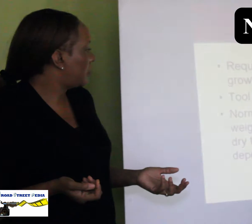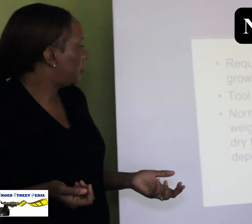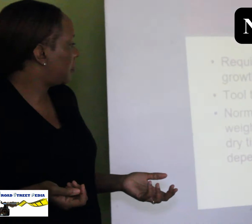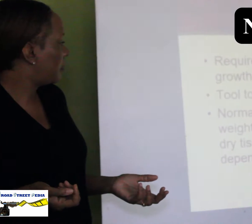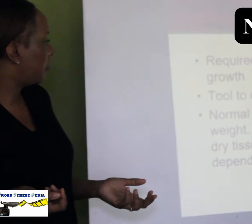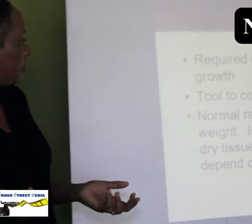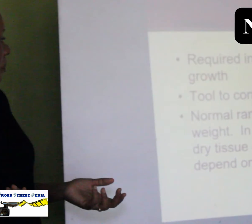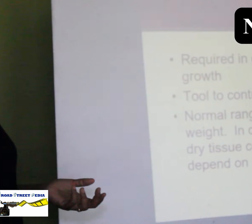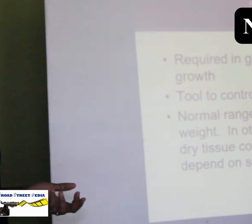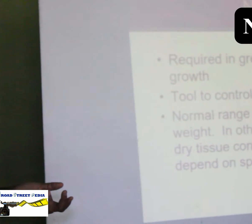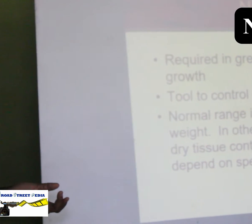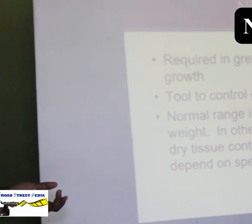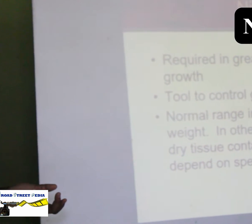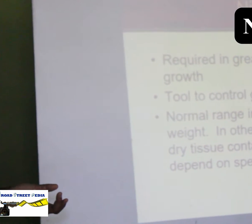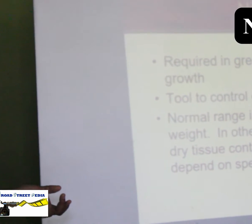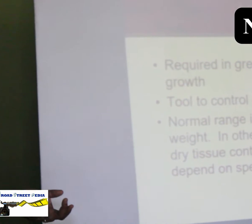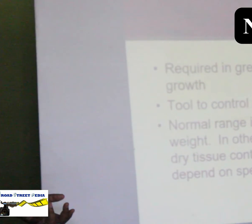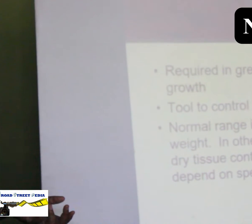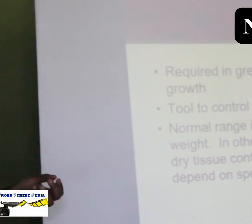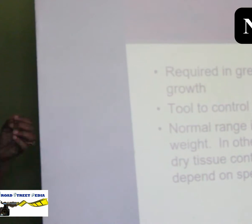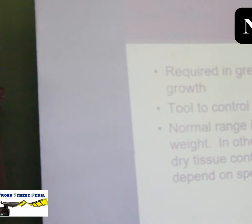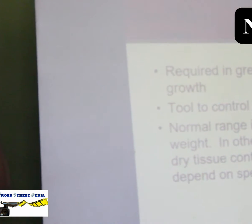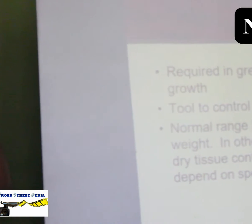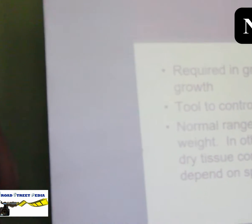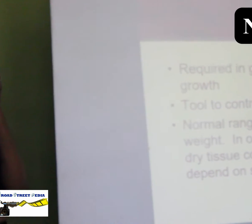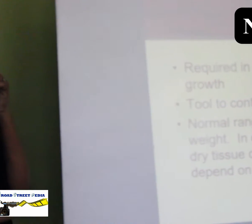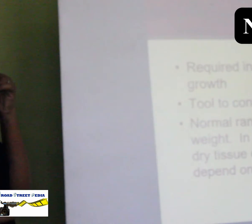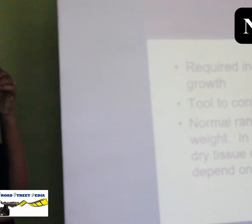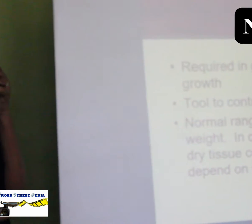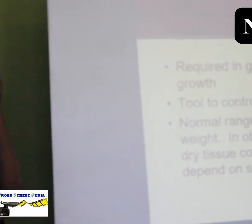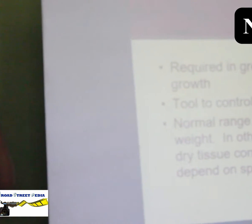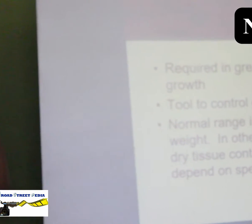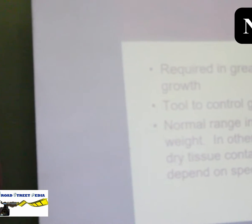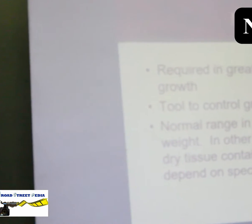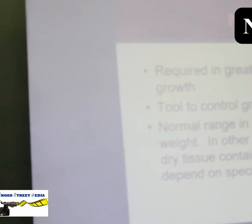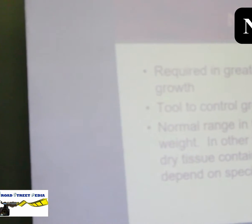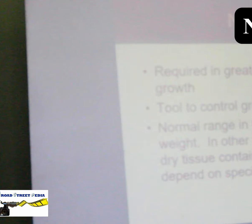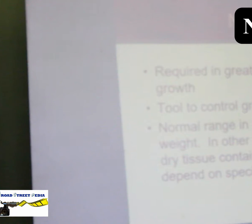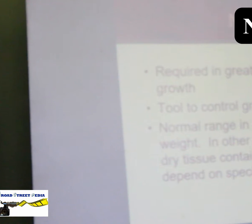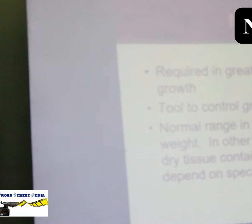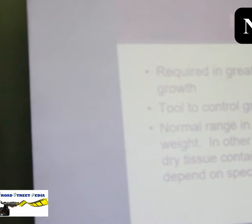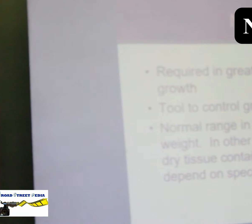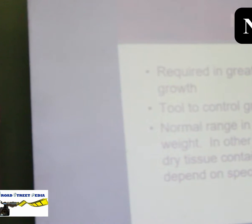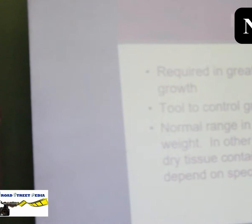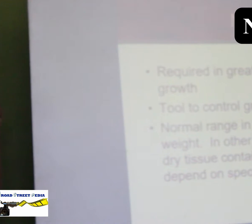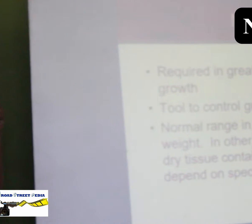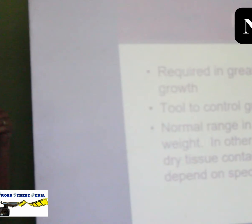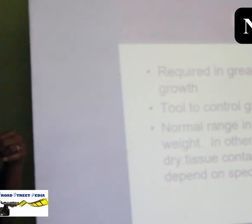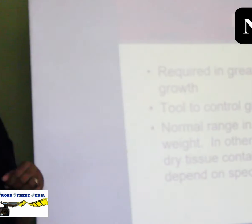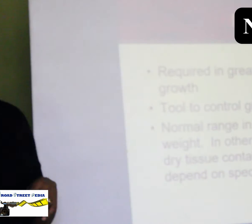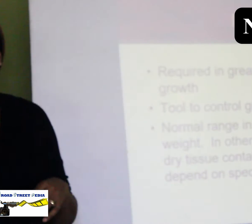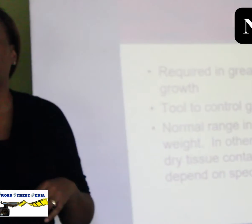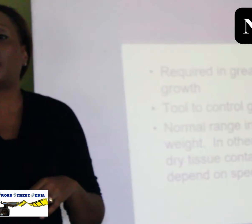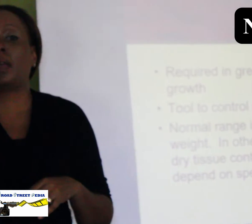Right. So nitrogen, when you see the N, is required the greatest amount for plant